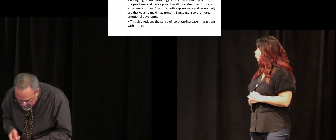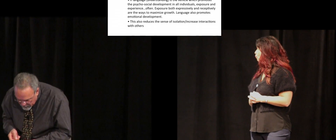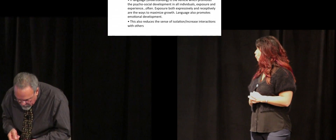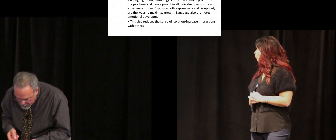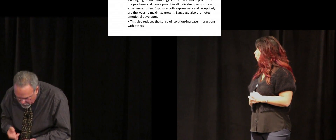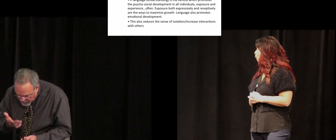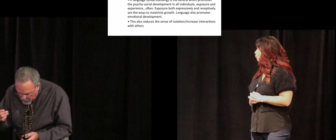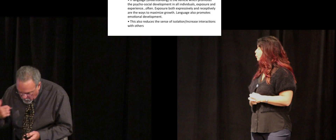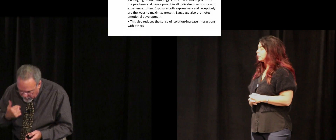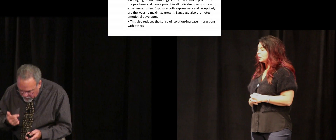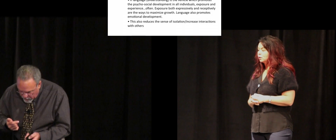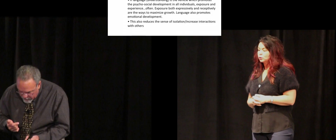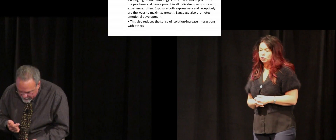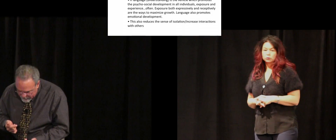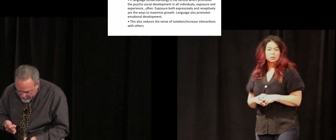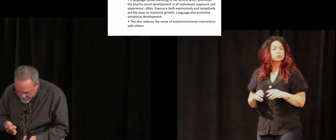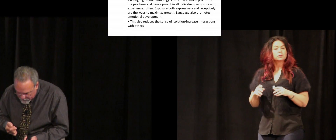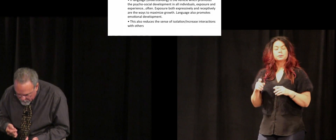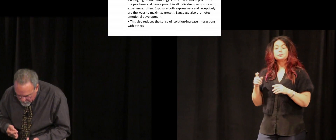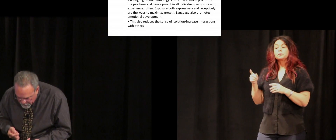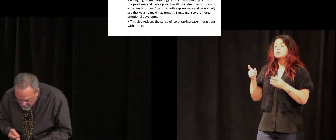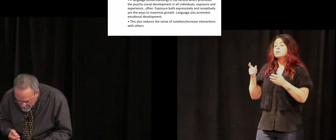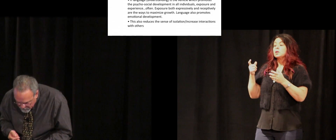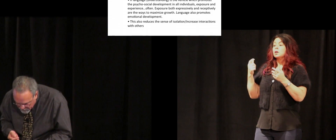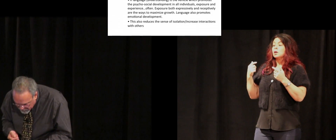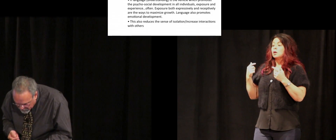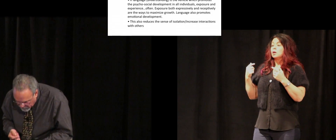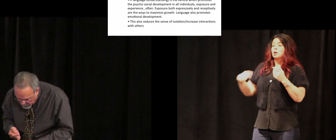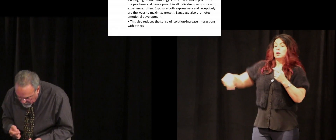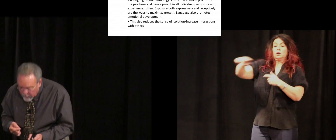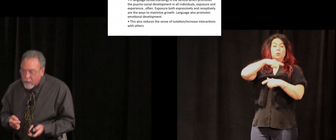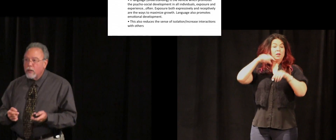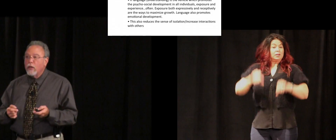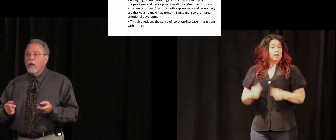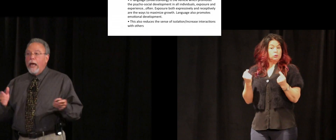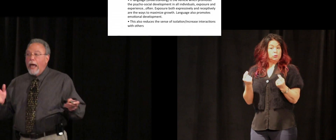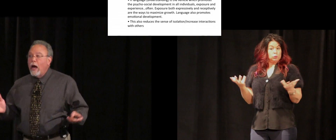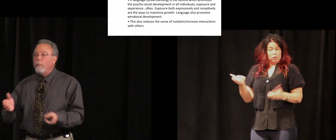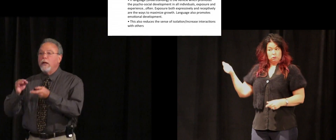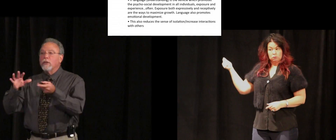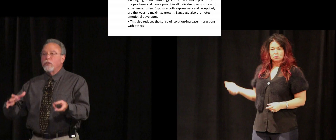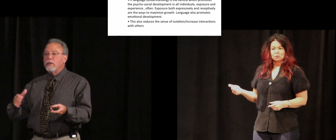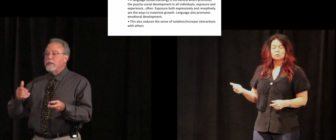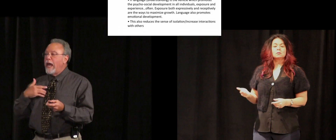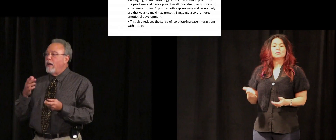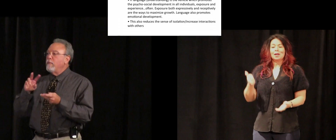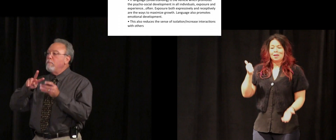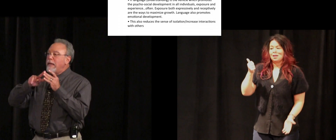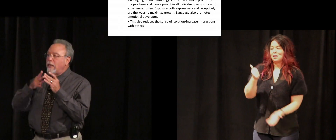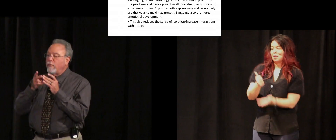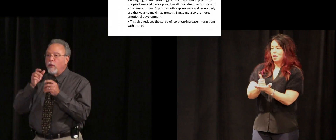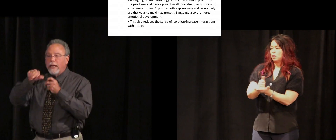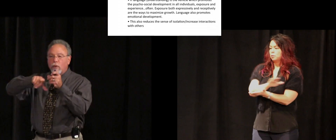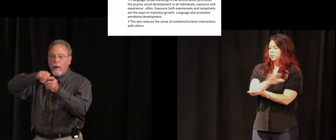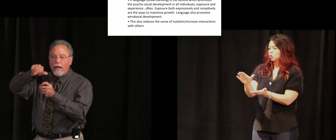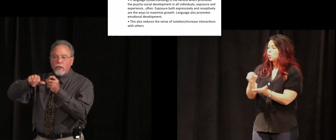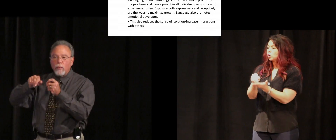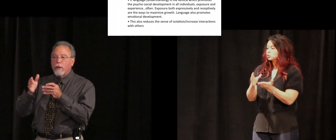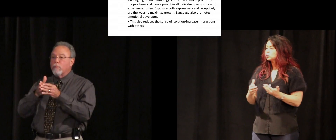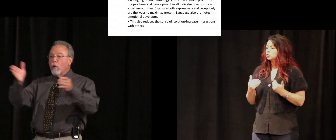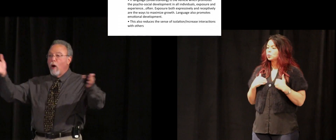things. Finding the strengths that people have. You get connected. You're talking